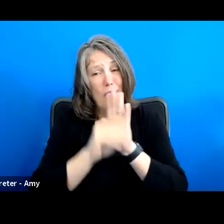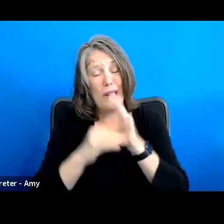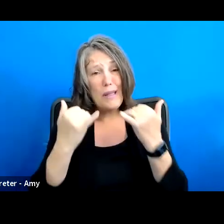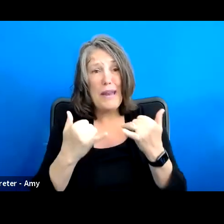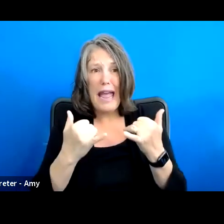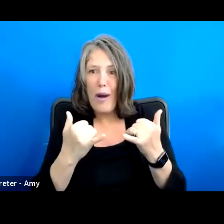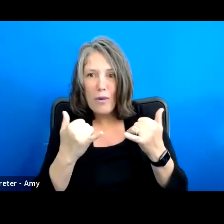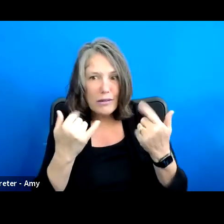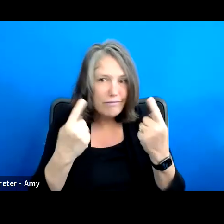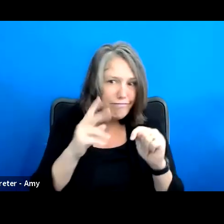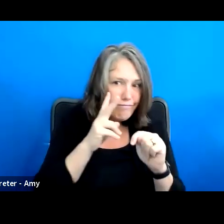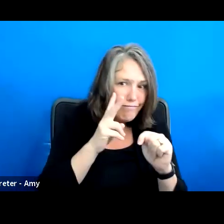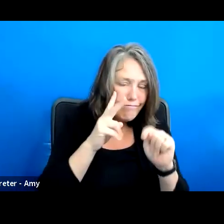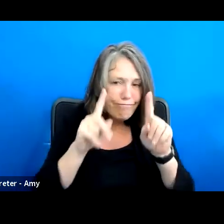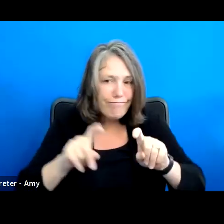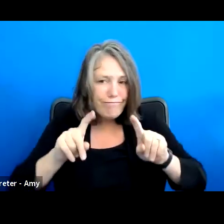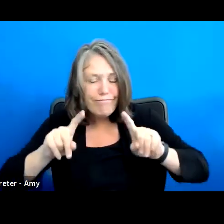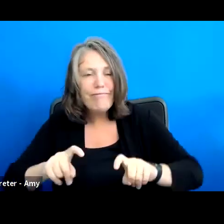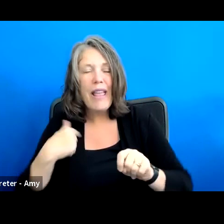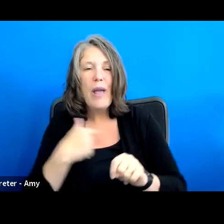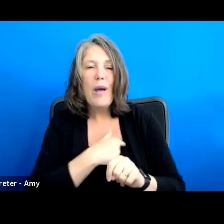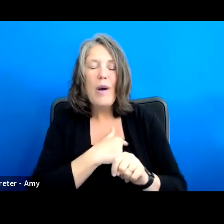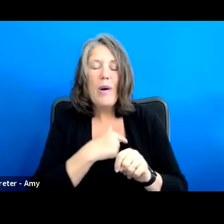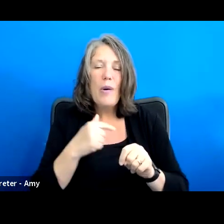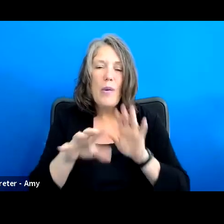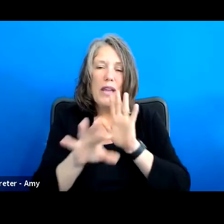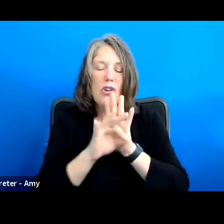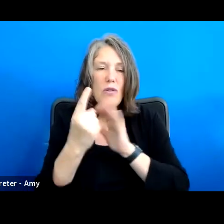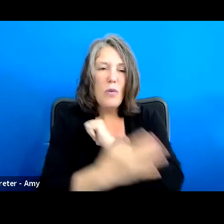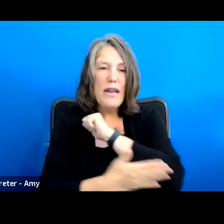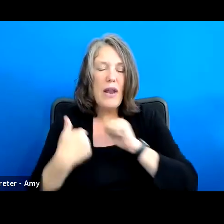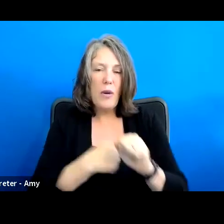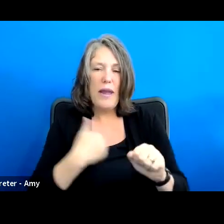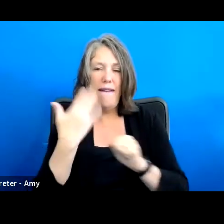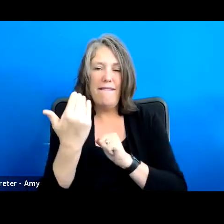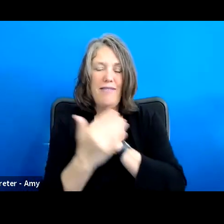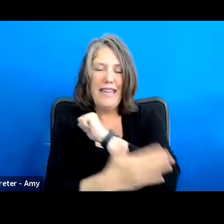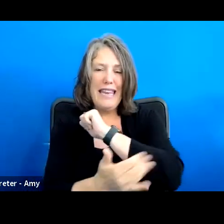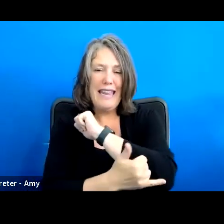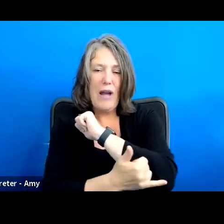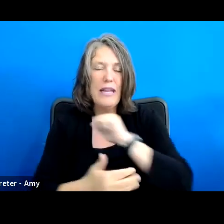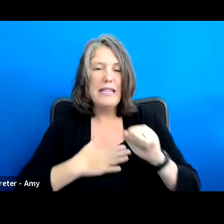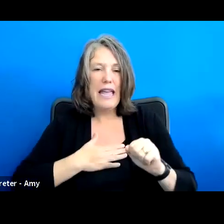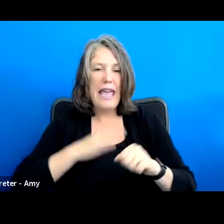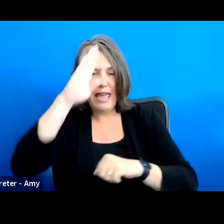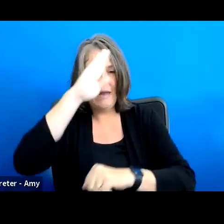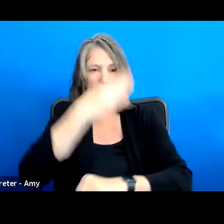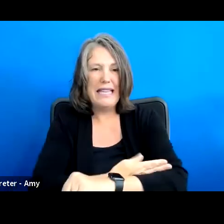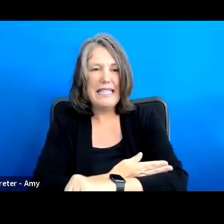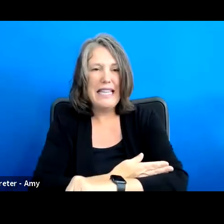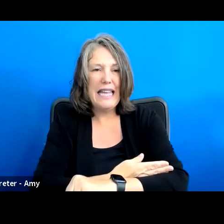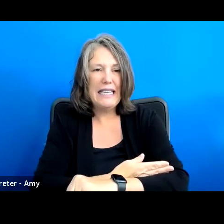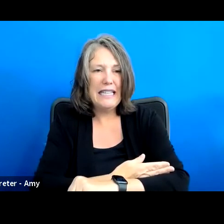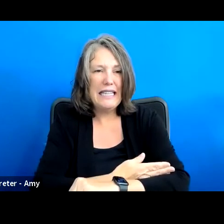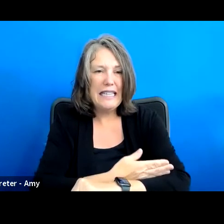it. We chose one county. We have 15 counties, and Maya Santa Maria, who's our former